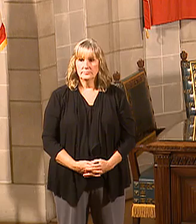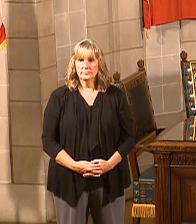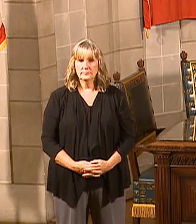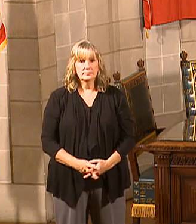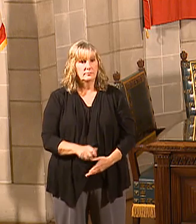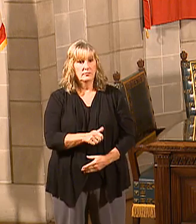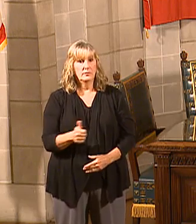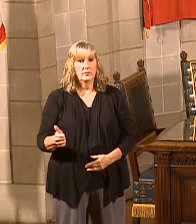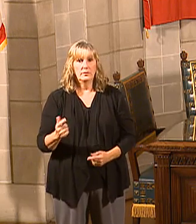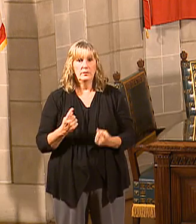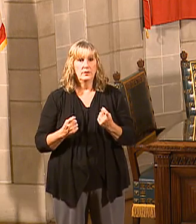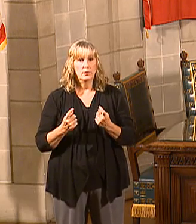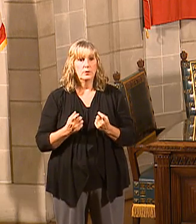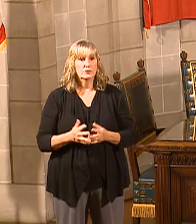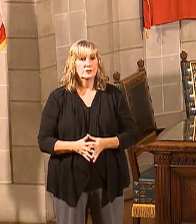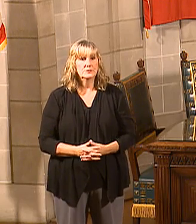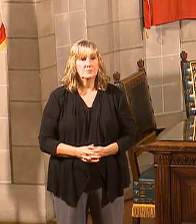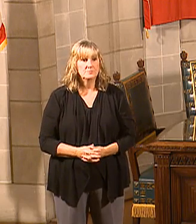Other questions?